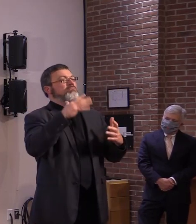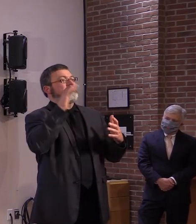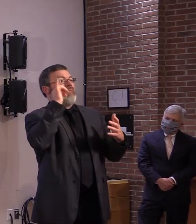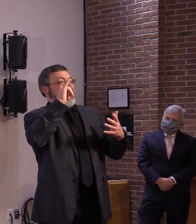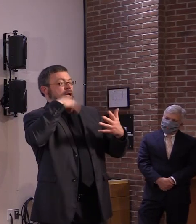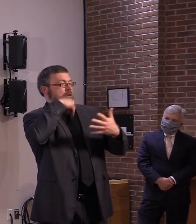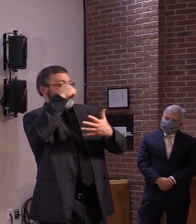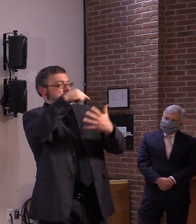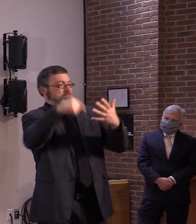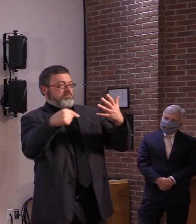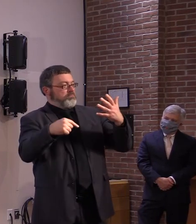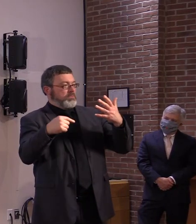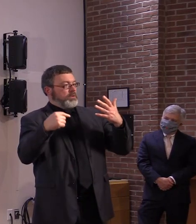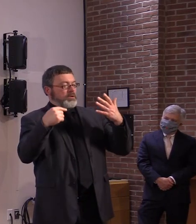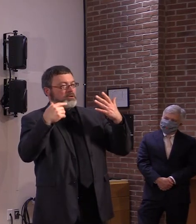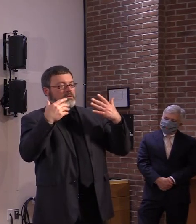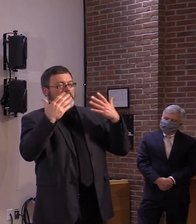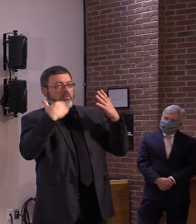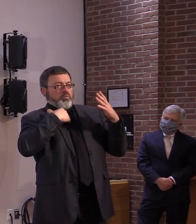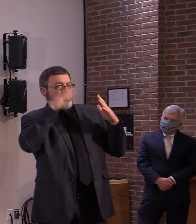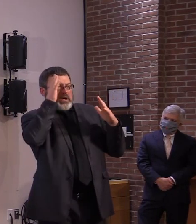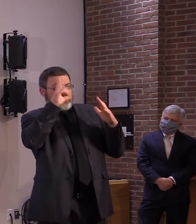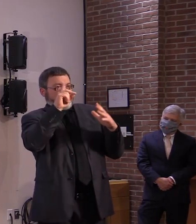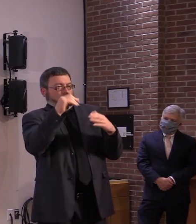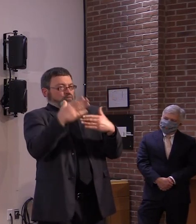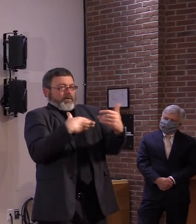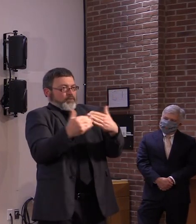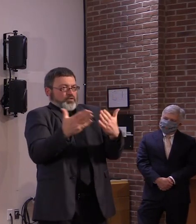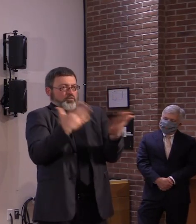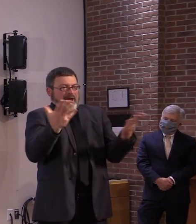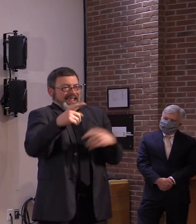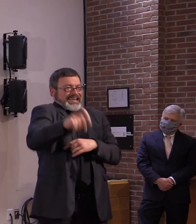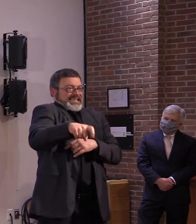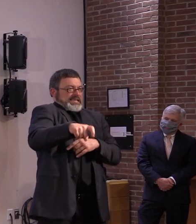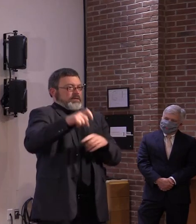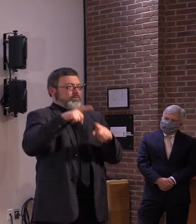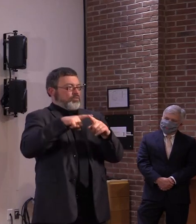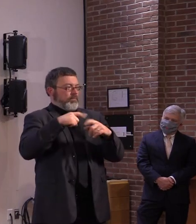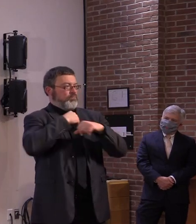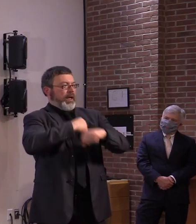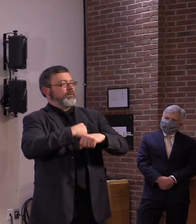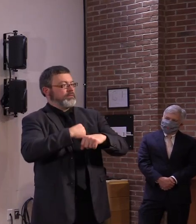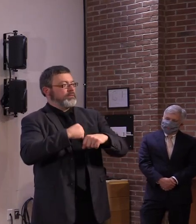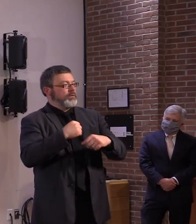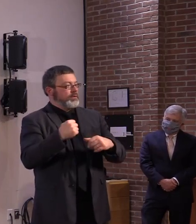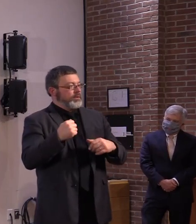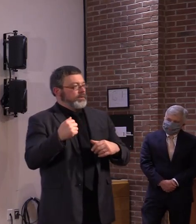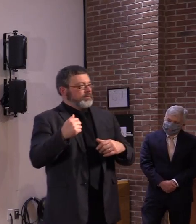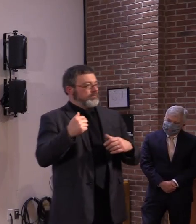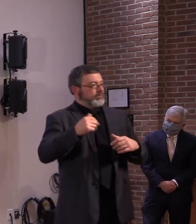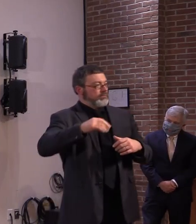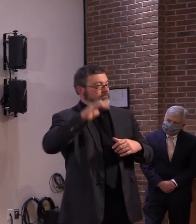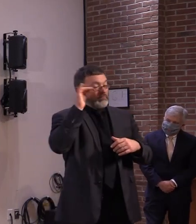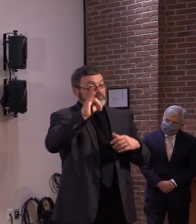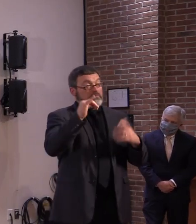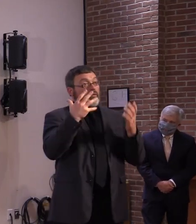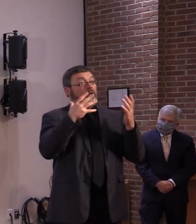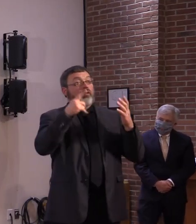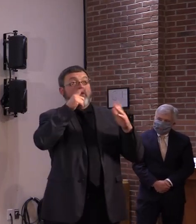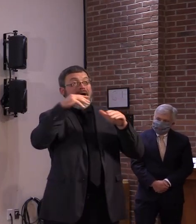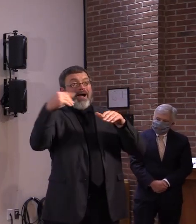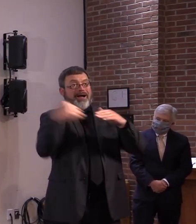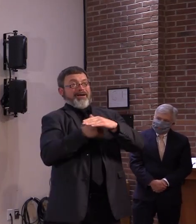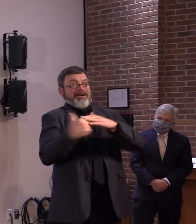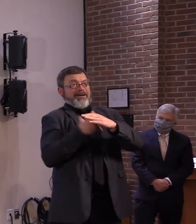state, because that's our weakest link in some respects, the travel from other states. We can control somewhat